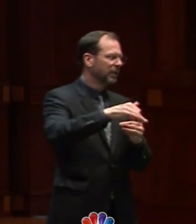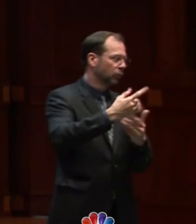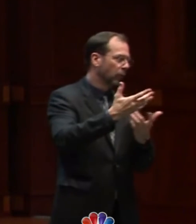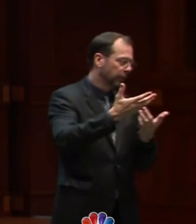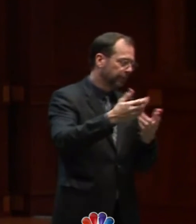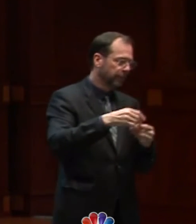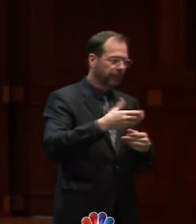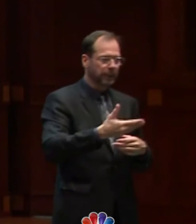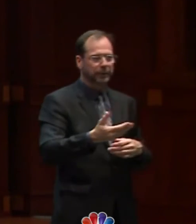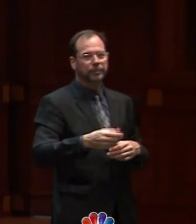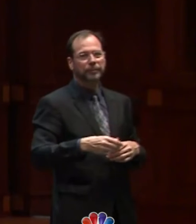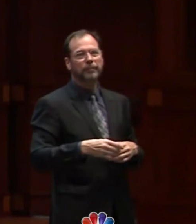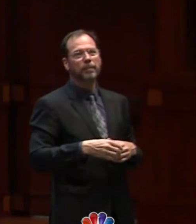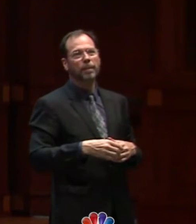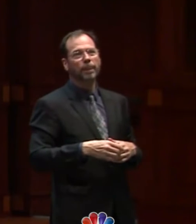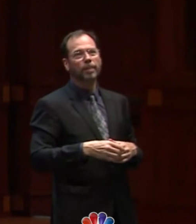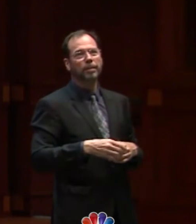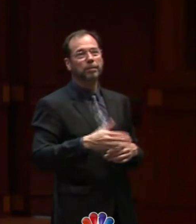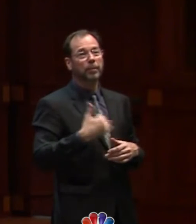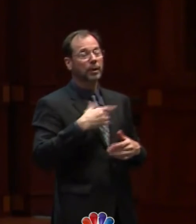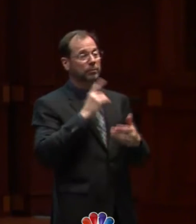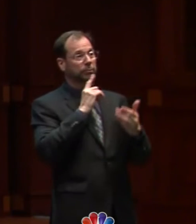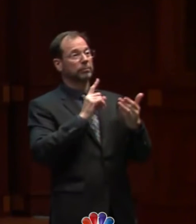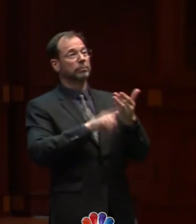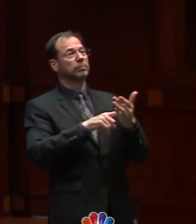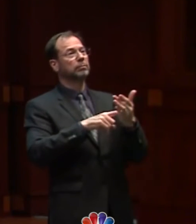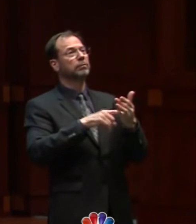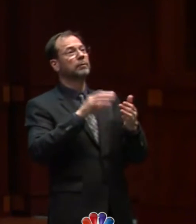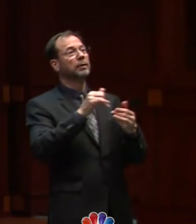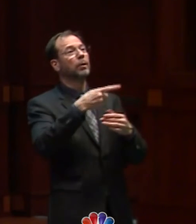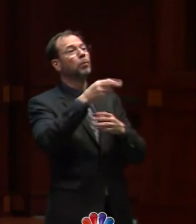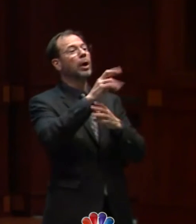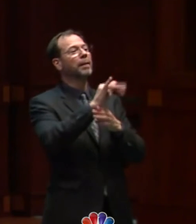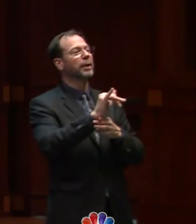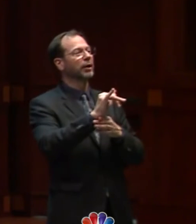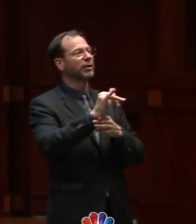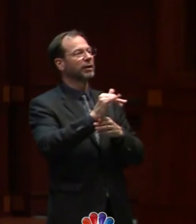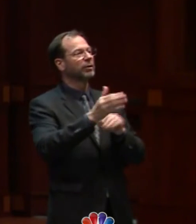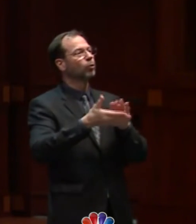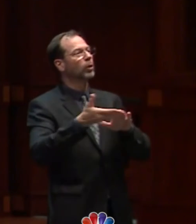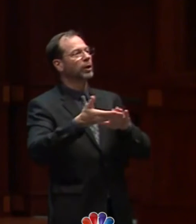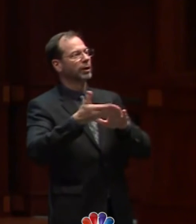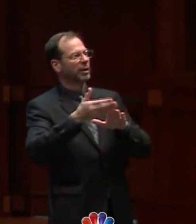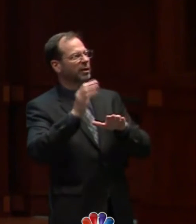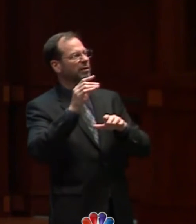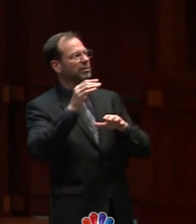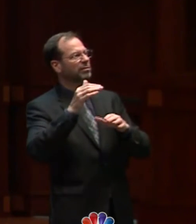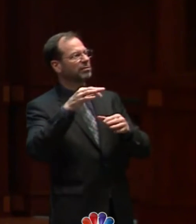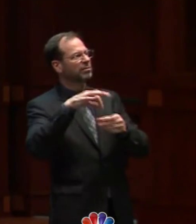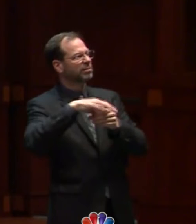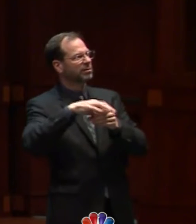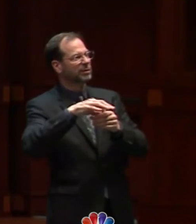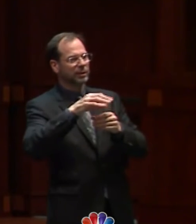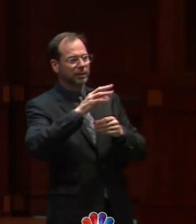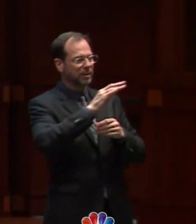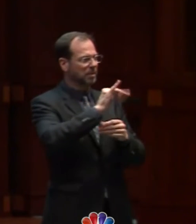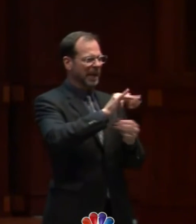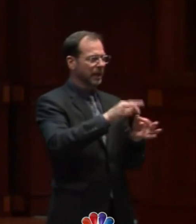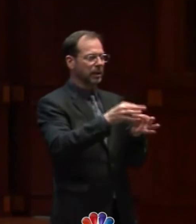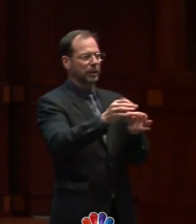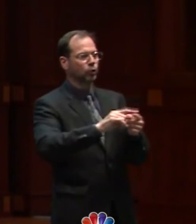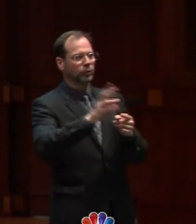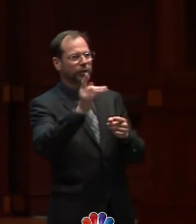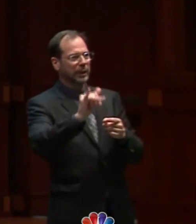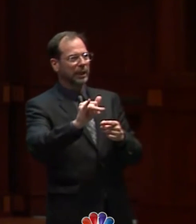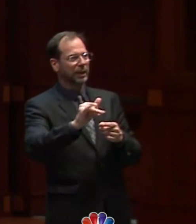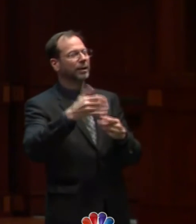and that is I, by executive order, moved the primary runoff date from May to July. There were many